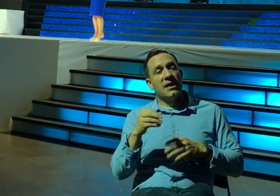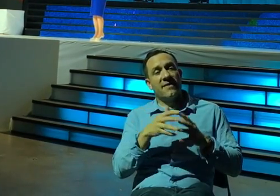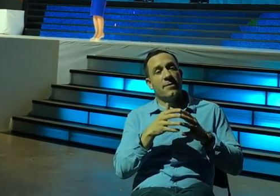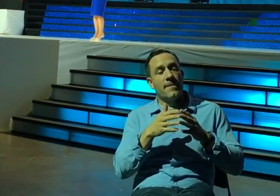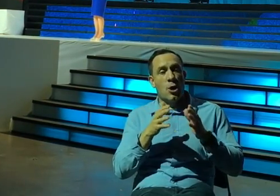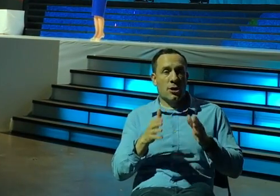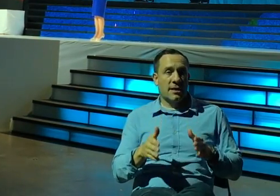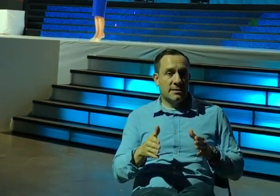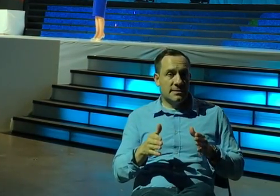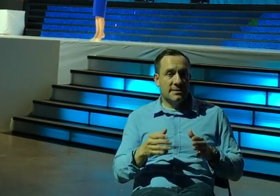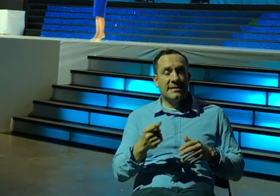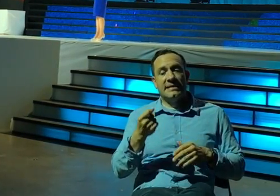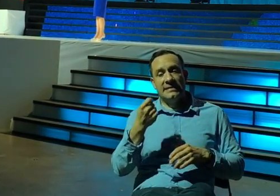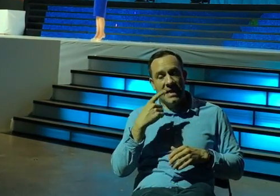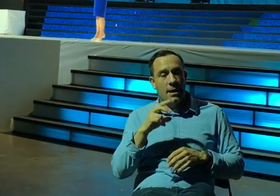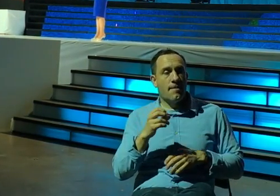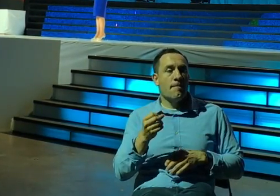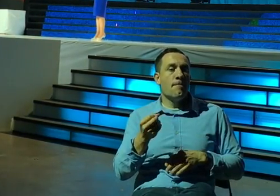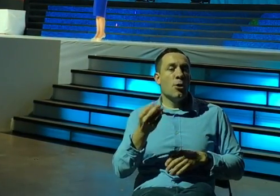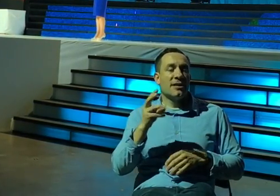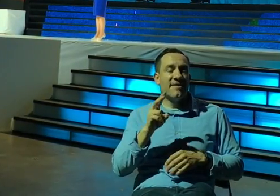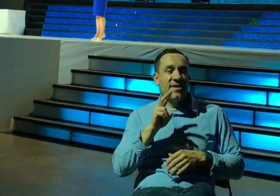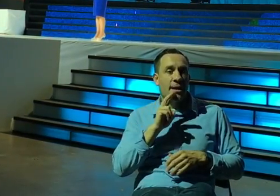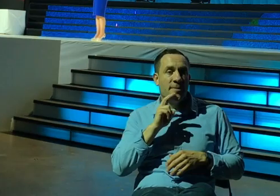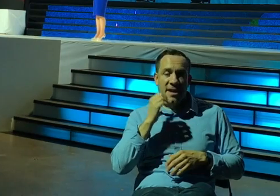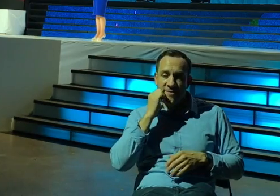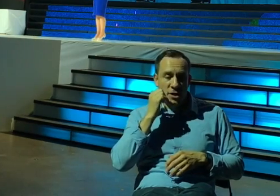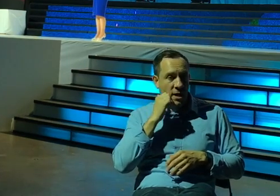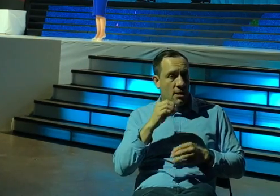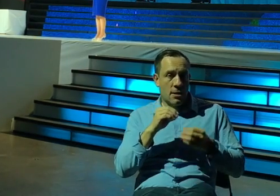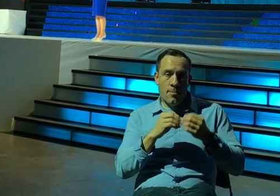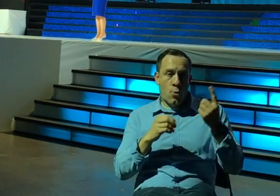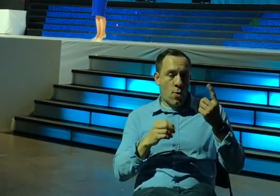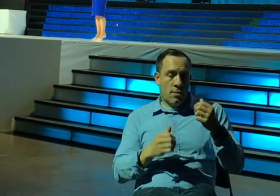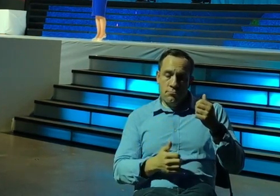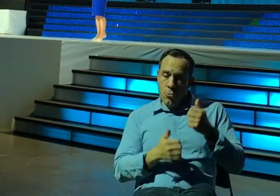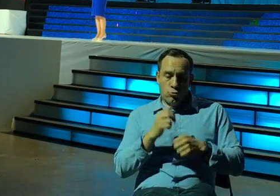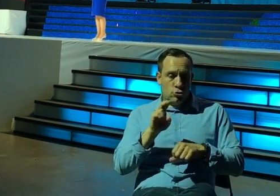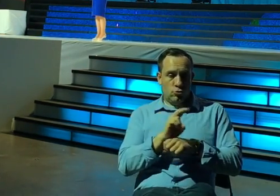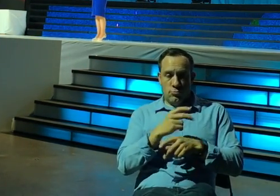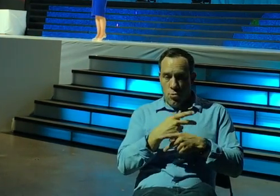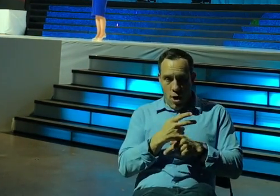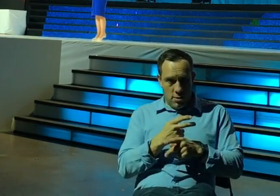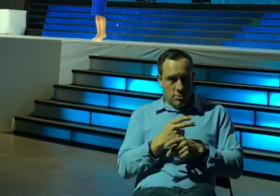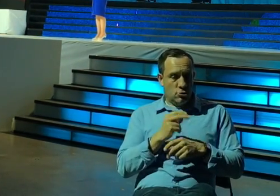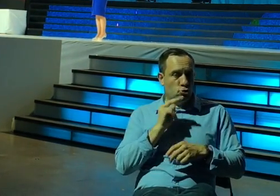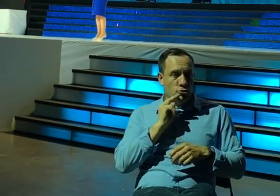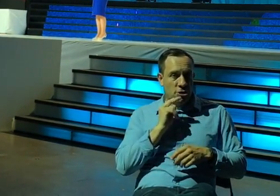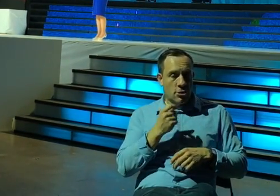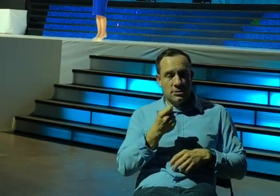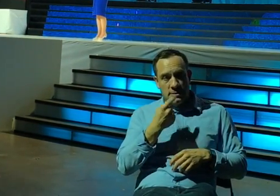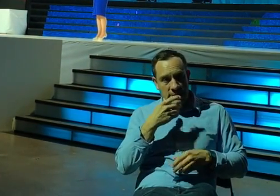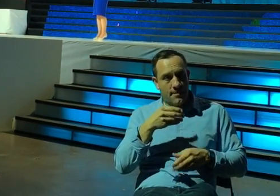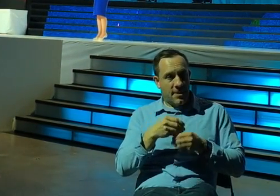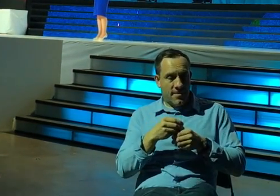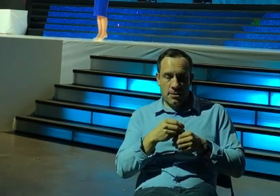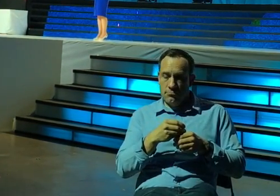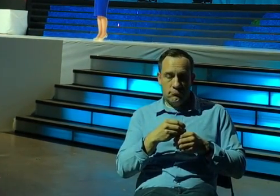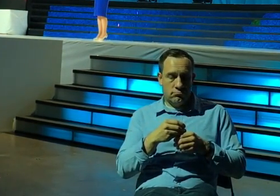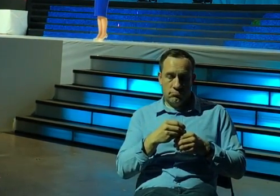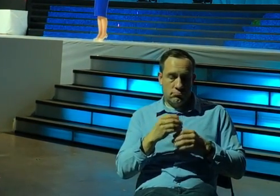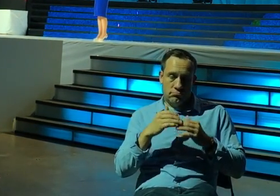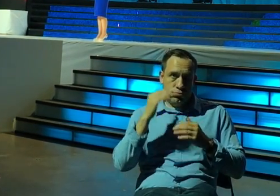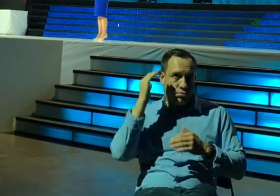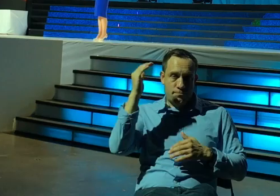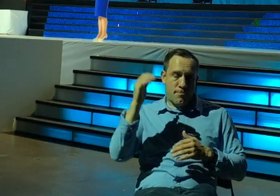Americans take a multivitamin every day. It's the #1 most used product, nutritional supplement out there, by far.